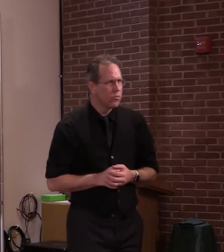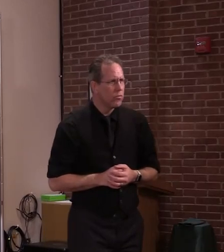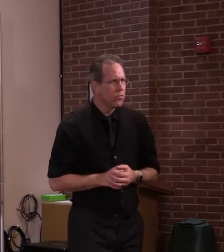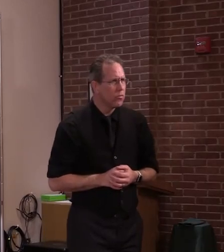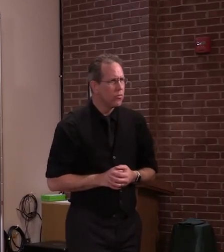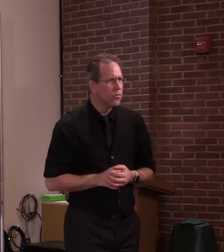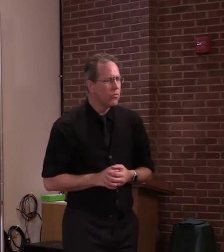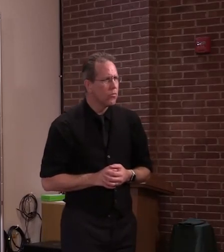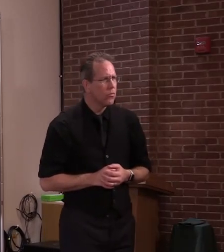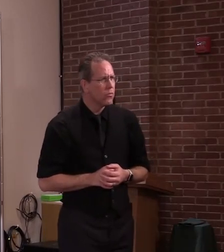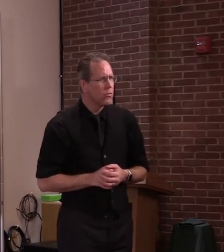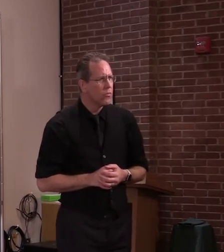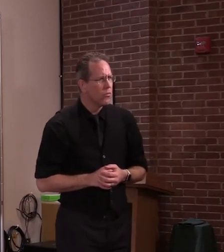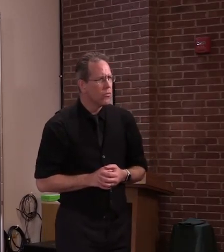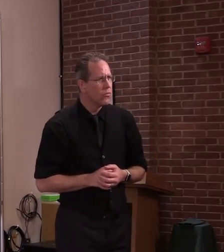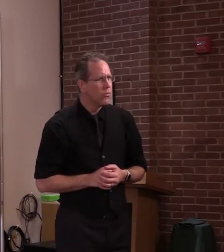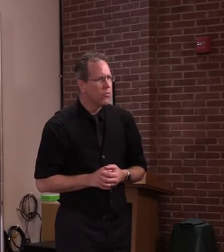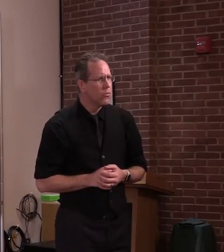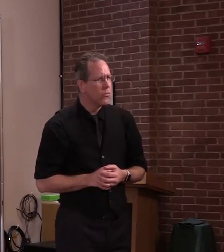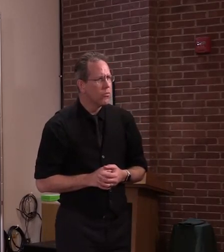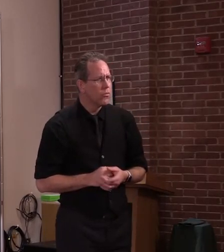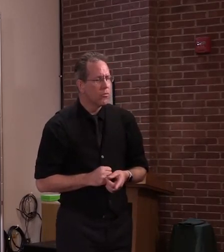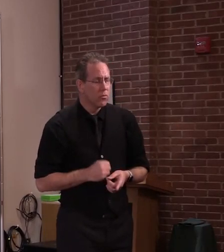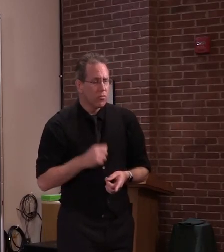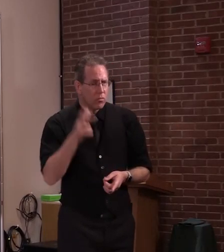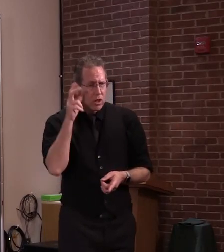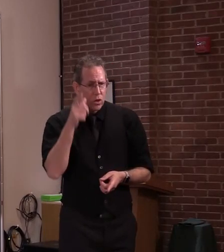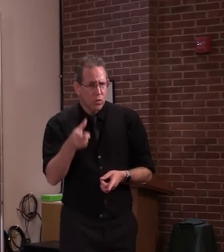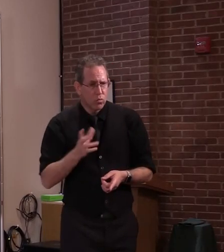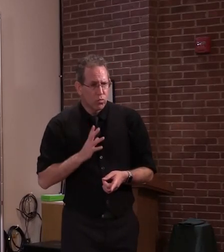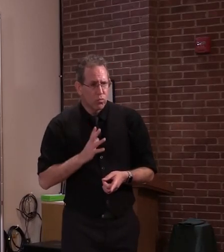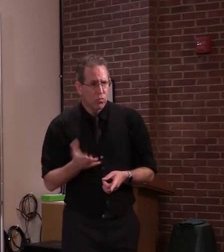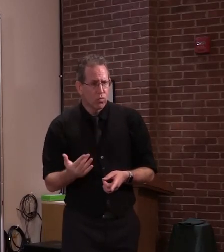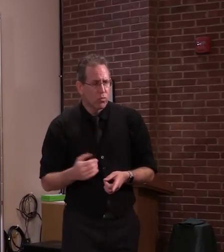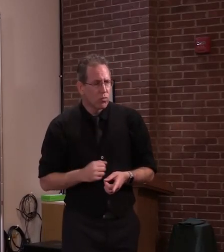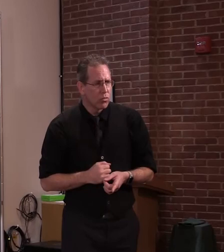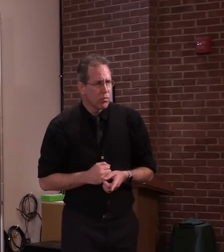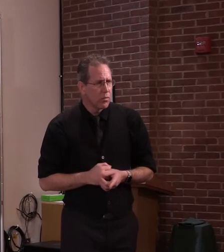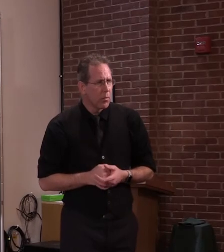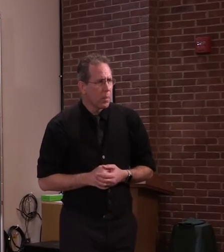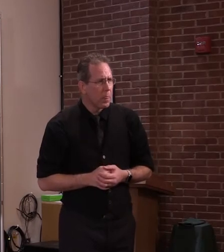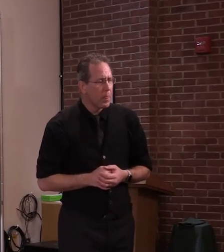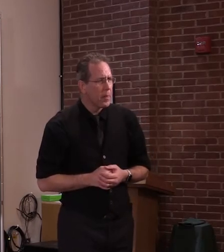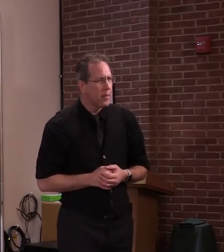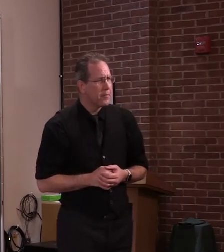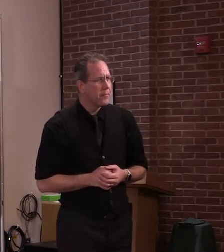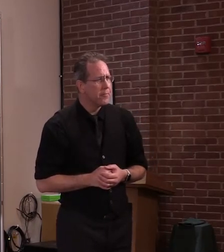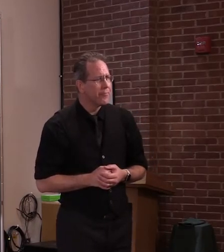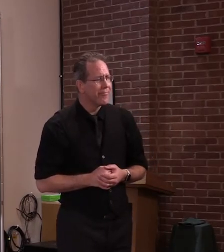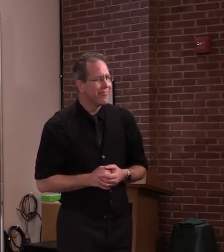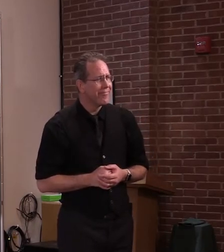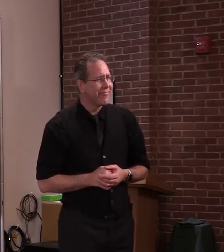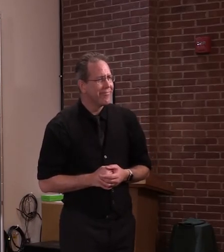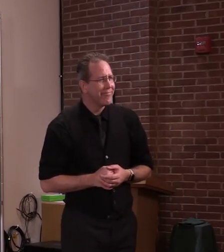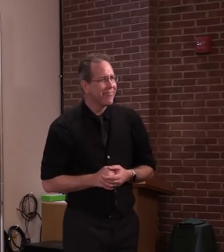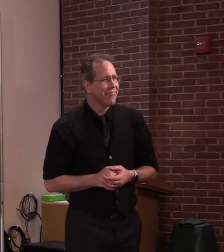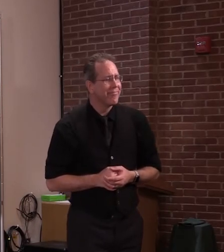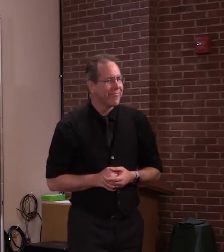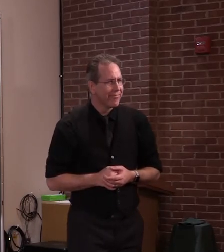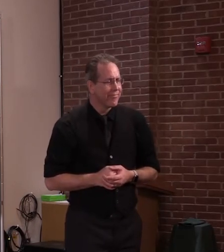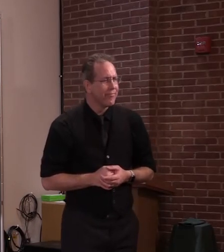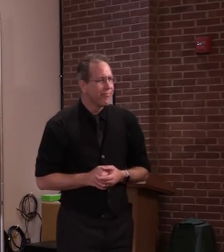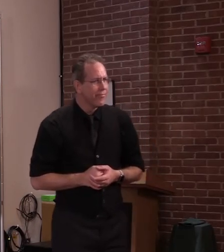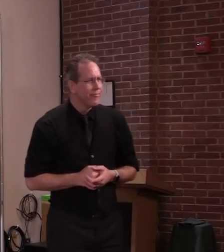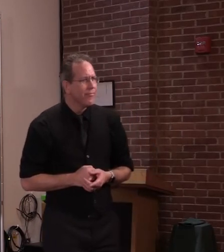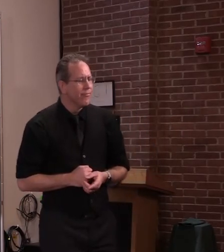Hello, can you hear me okay? We can. Okay, great. Hi, thanks for taking my call. Mike Belowski with True North reports. I